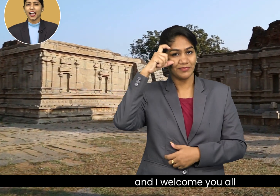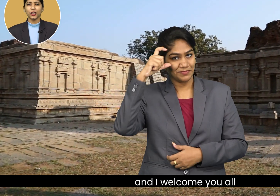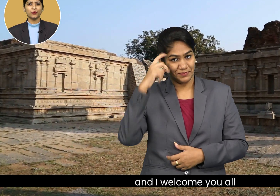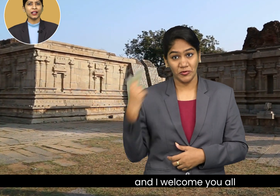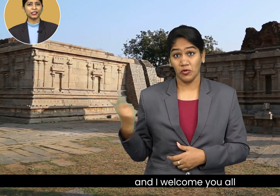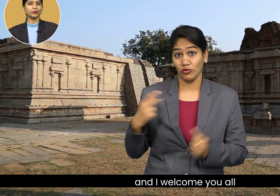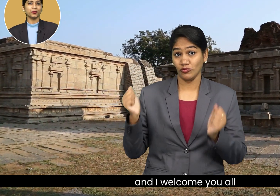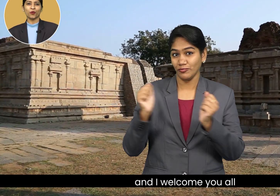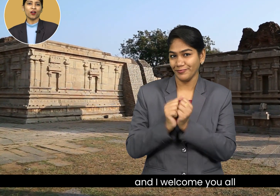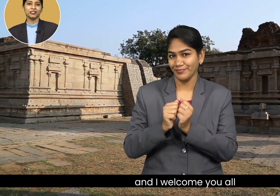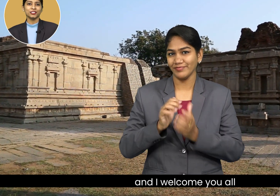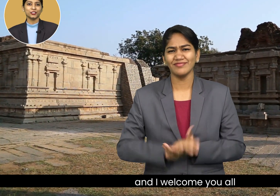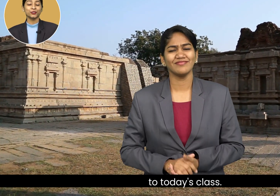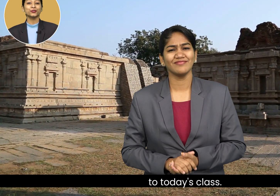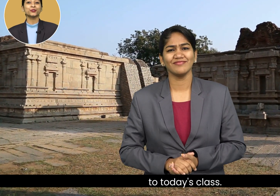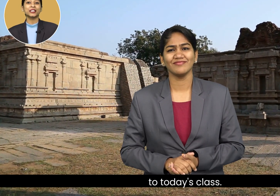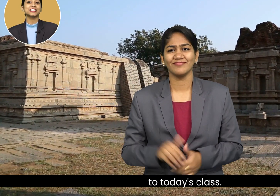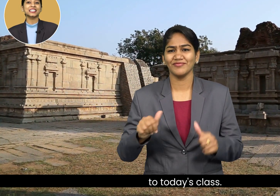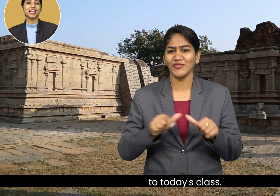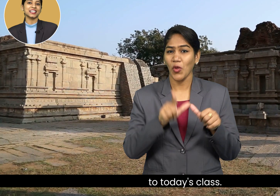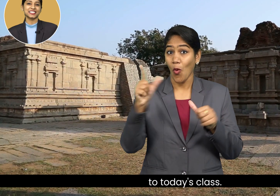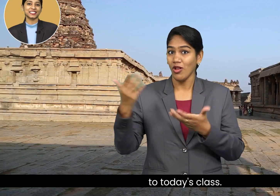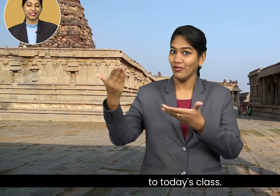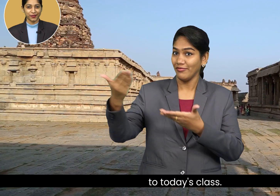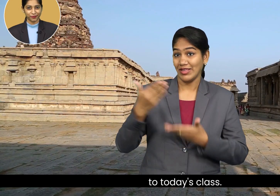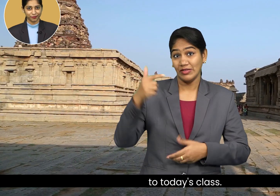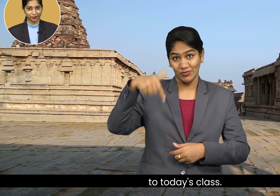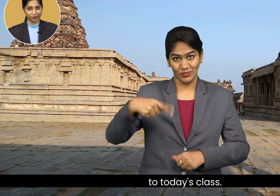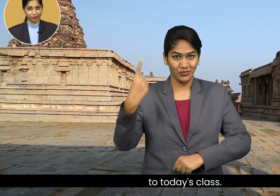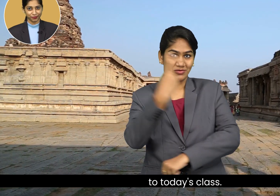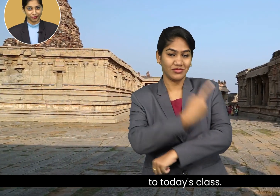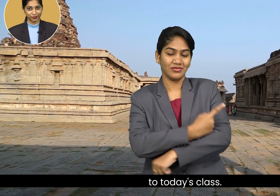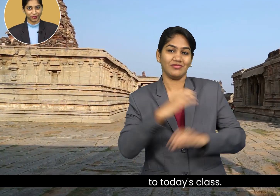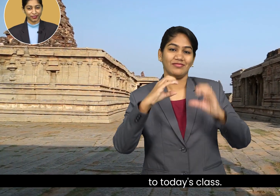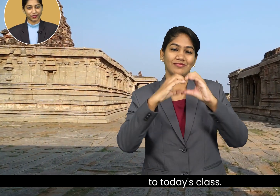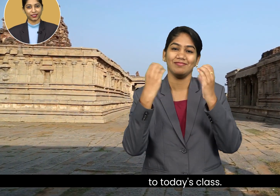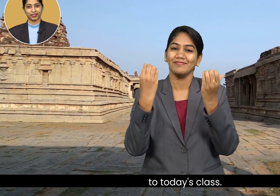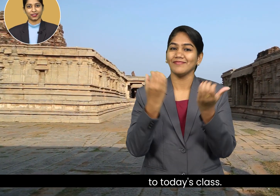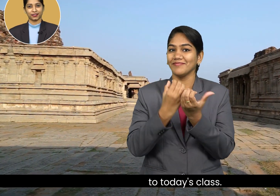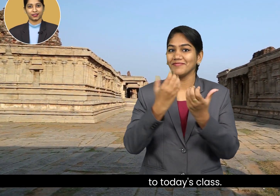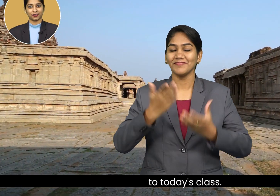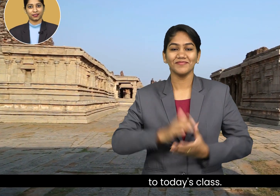And I welcome you all to today's class.